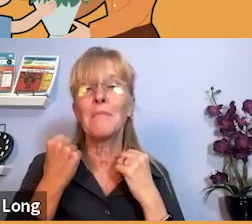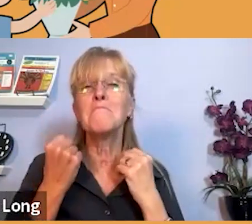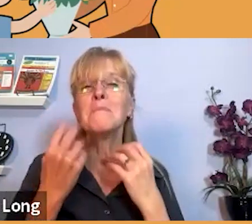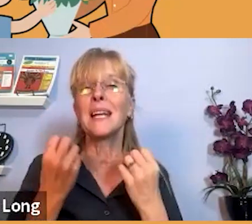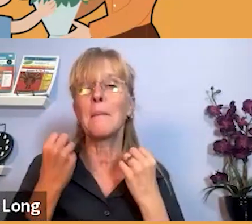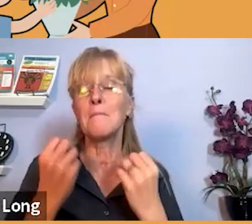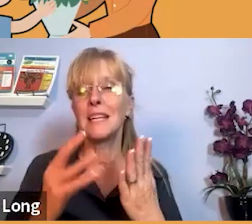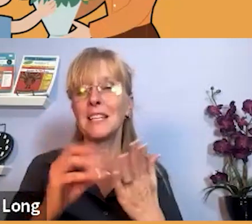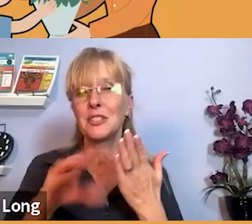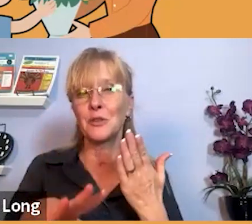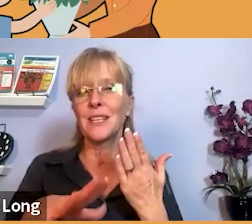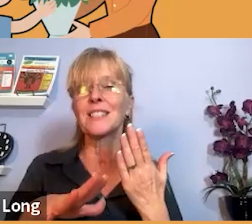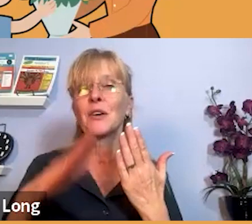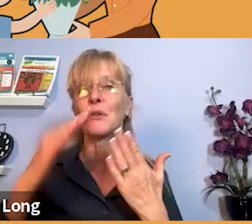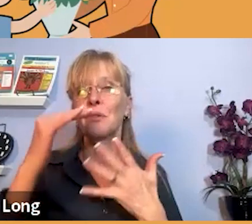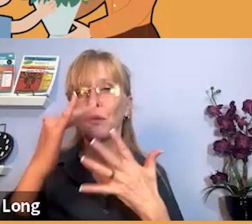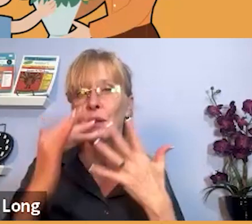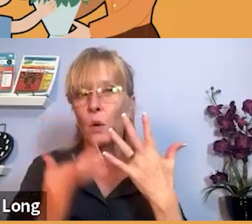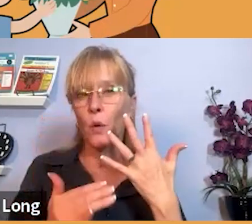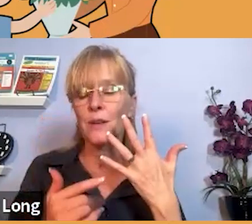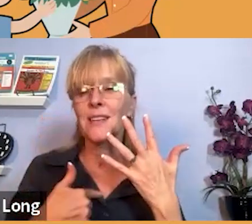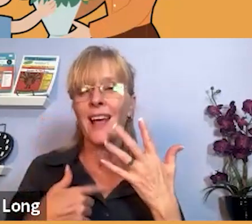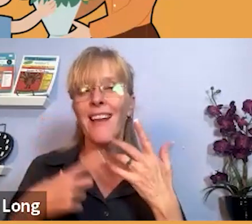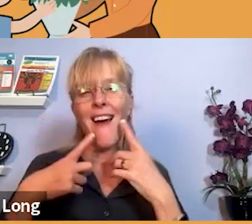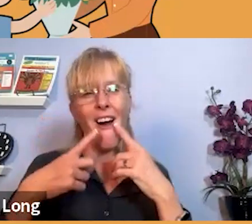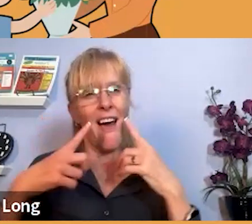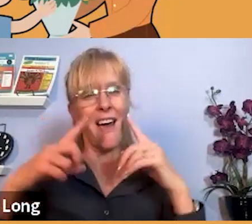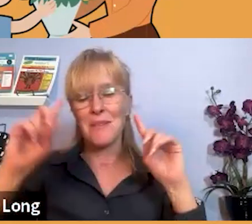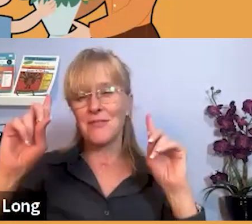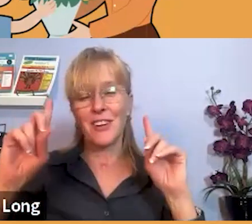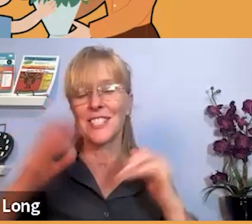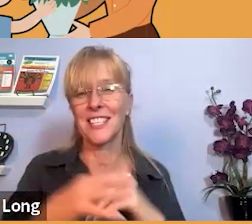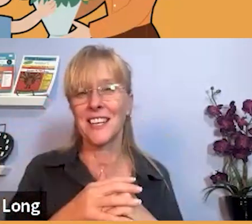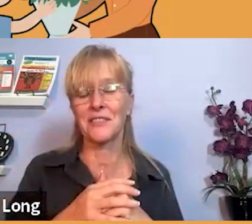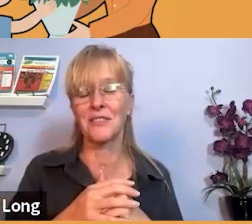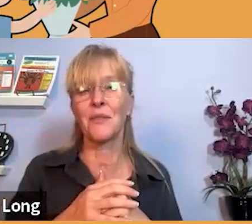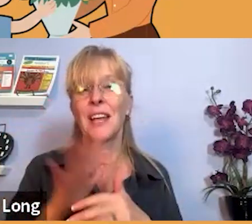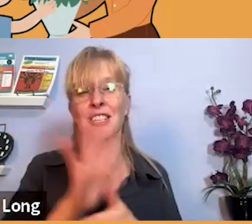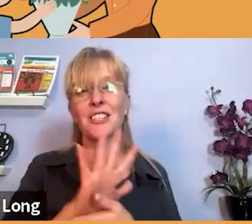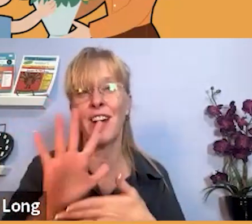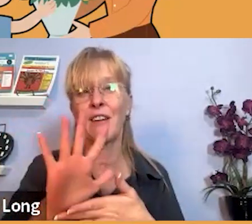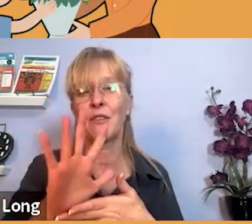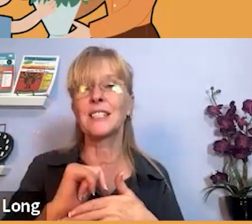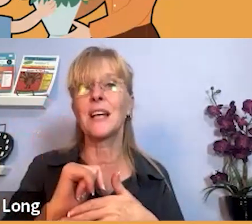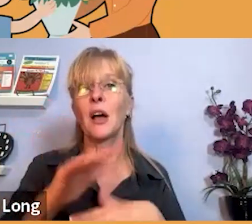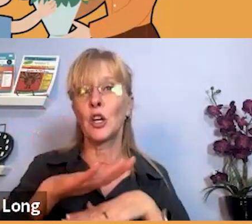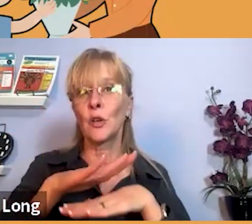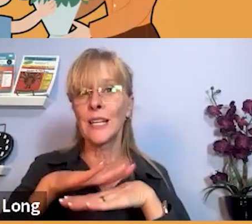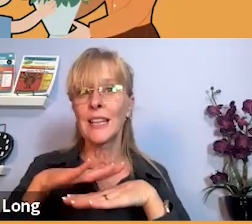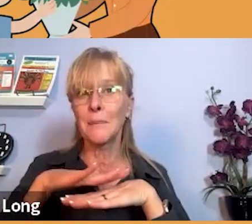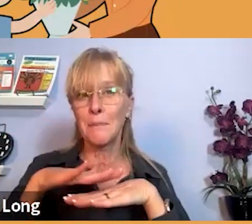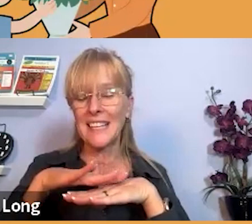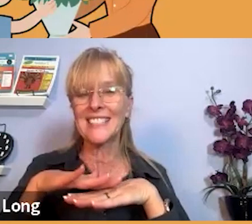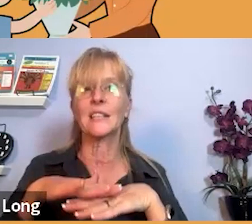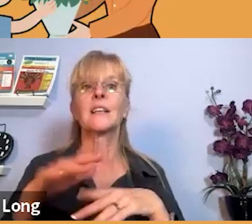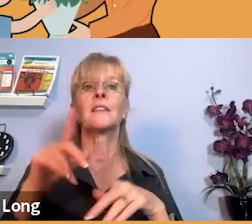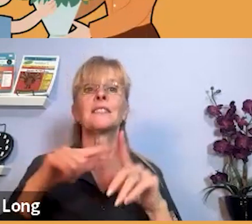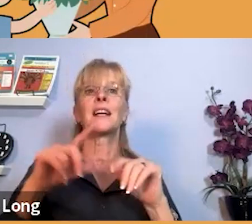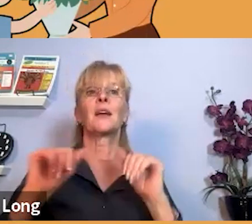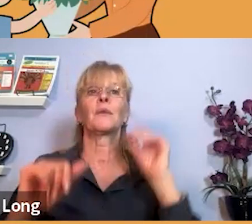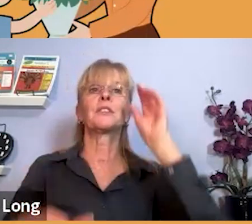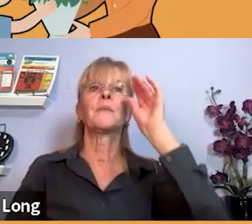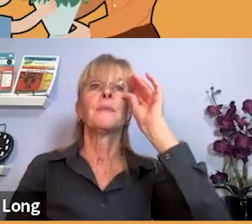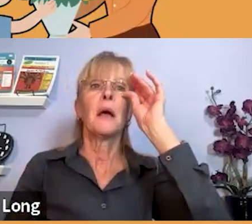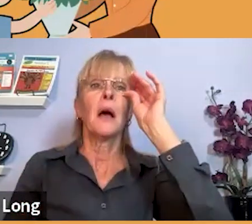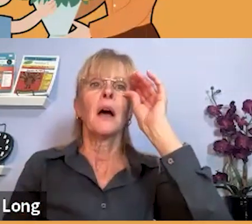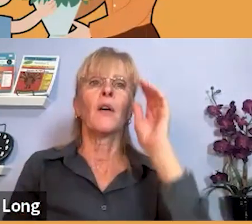we've had many students go through the course and have been very successful in just 5 weeks, learning the basics of